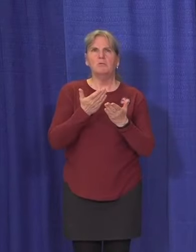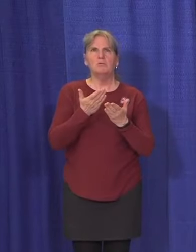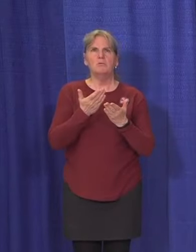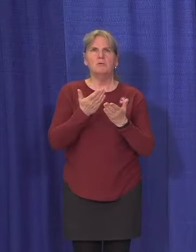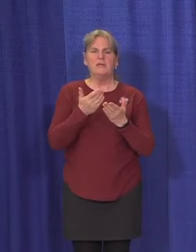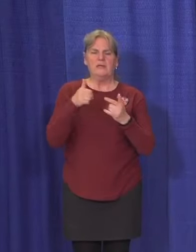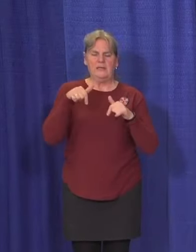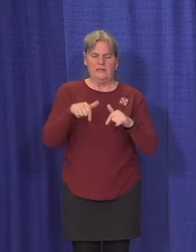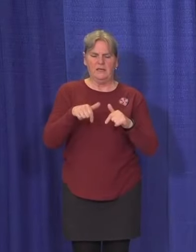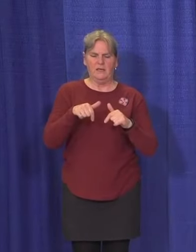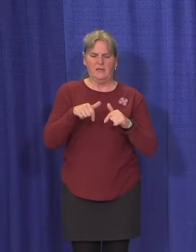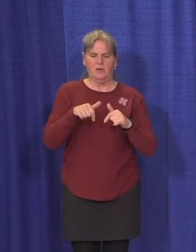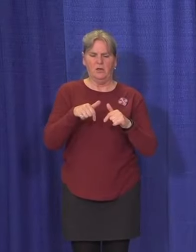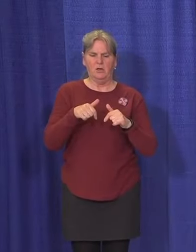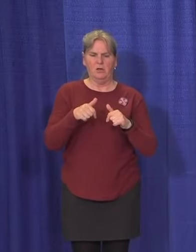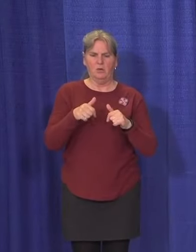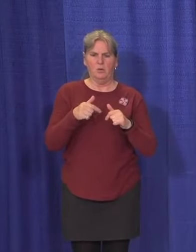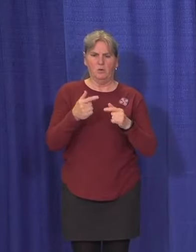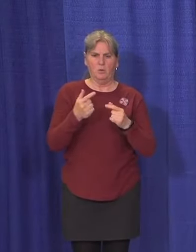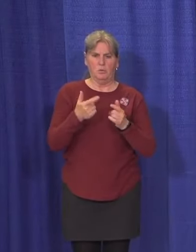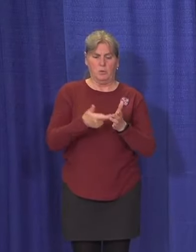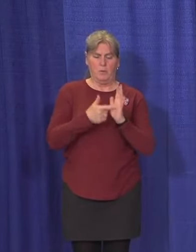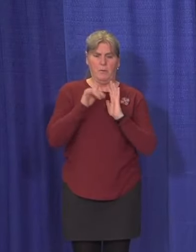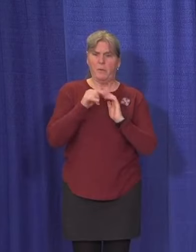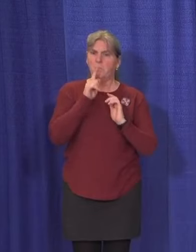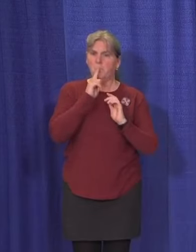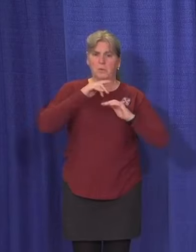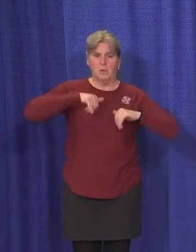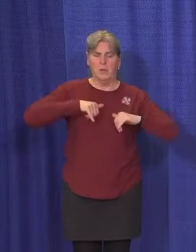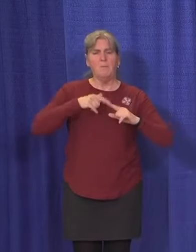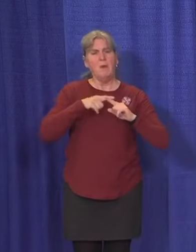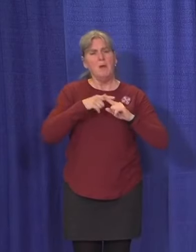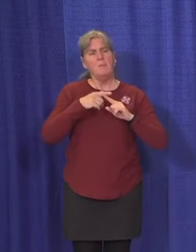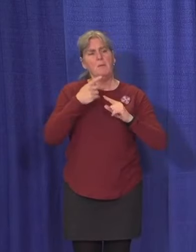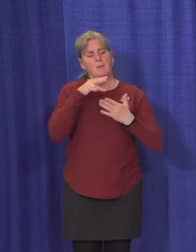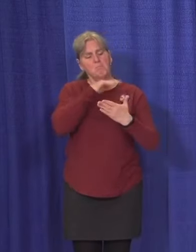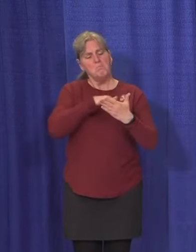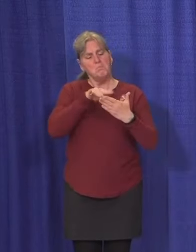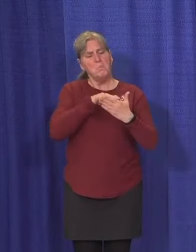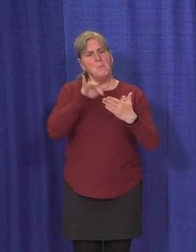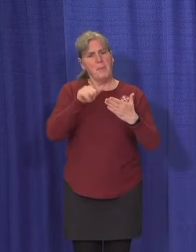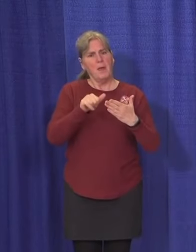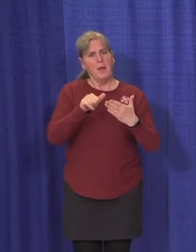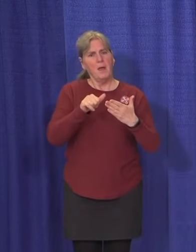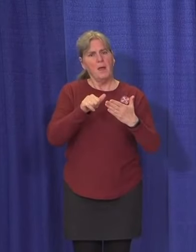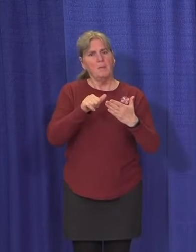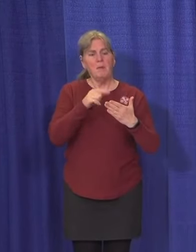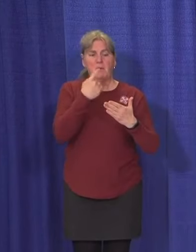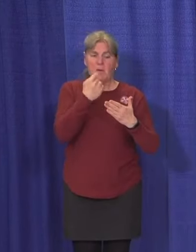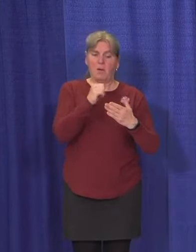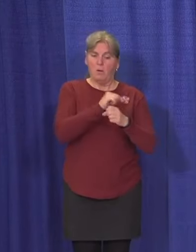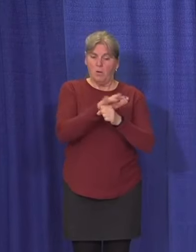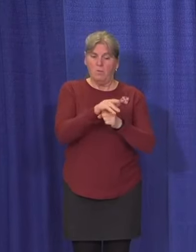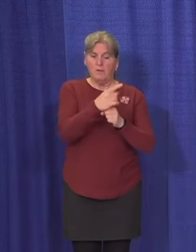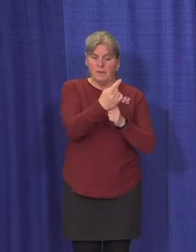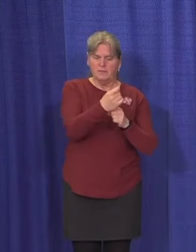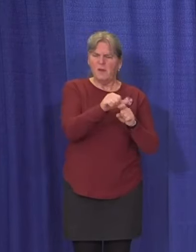in detail, but I do think it's worth looking at, not just for COVID vaccine, but for other childhood